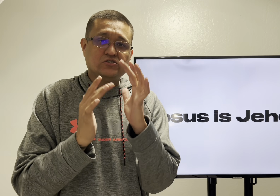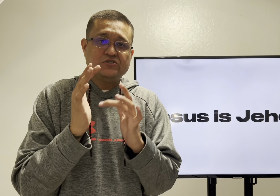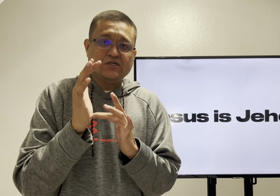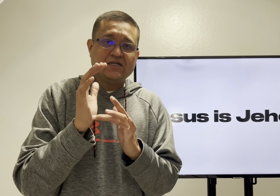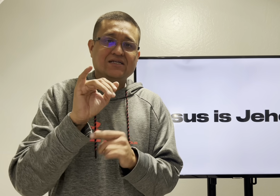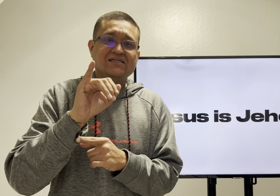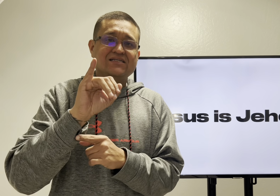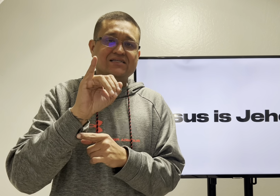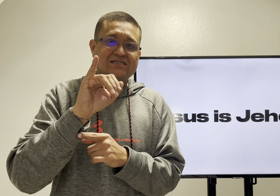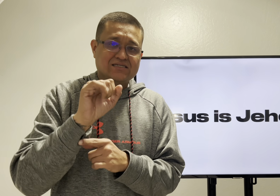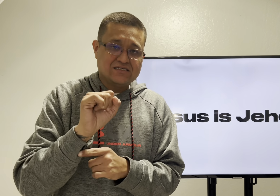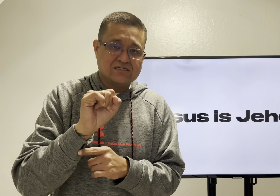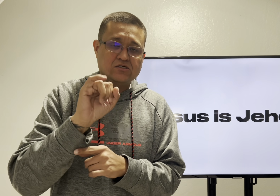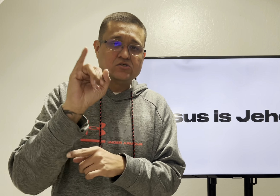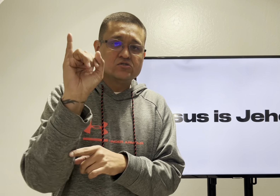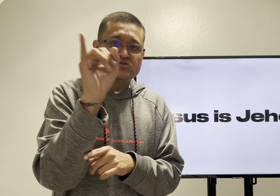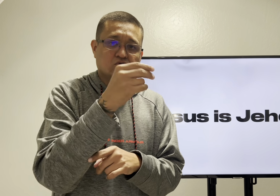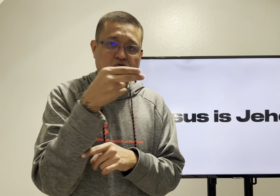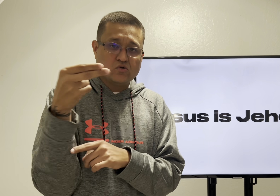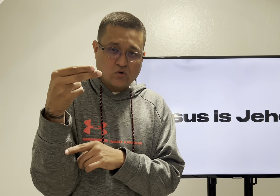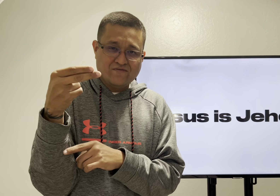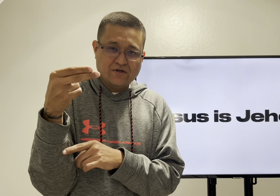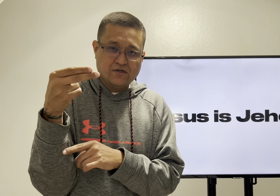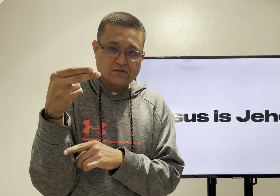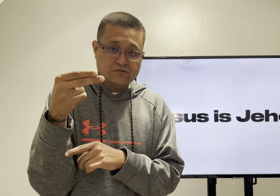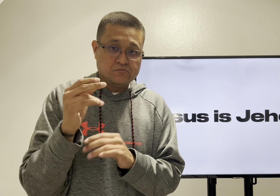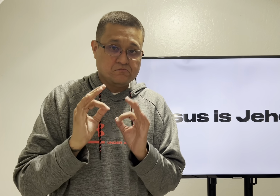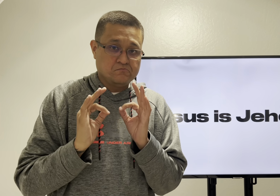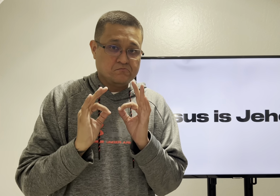Jesus is Jehovah.